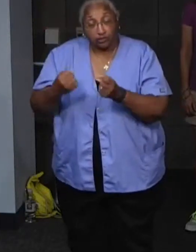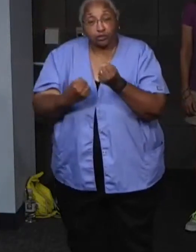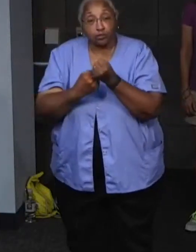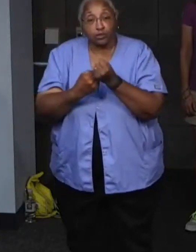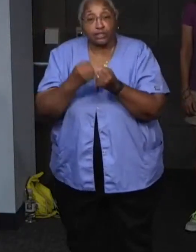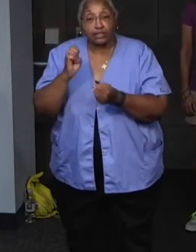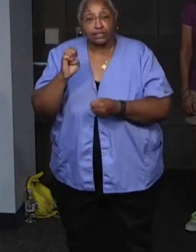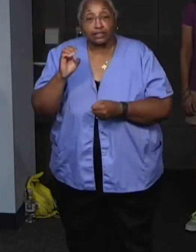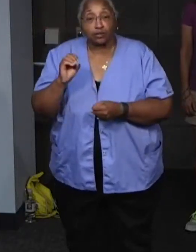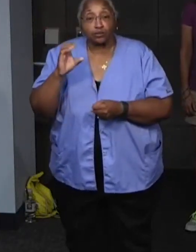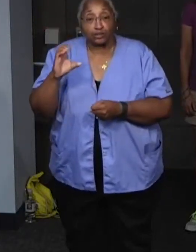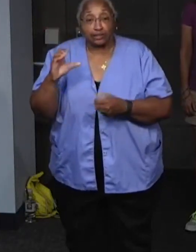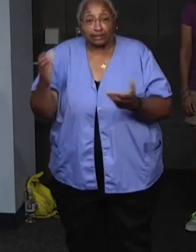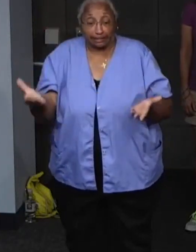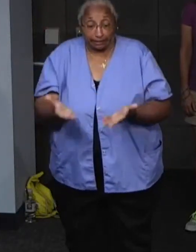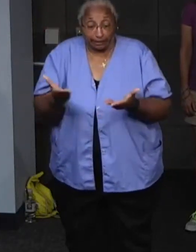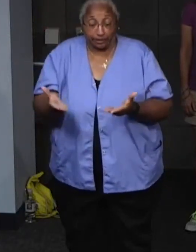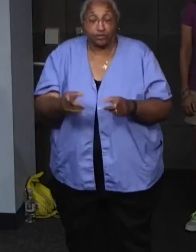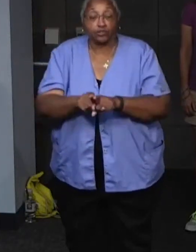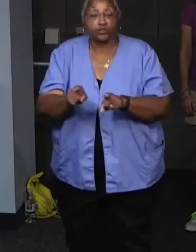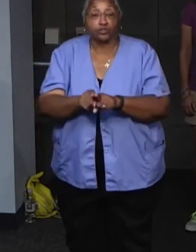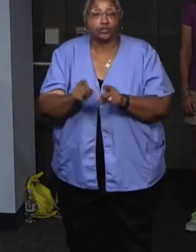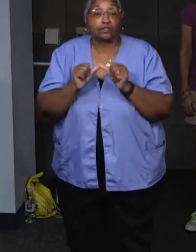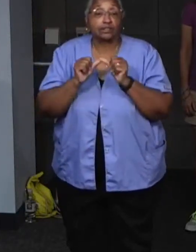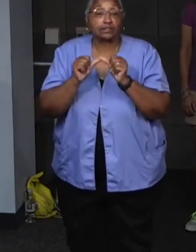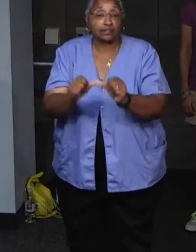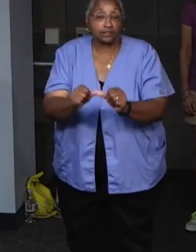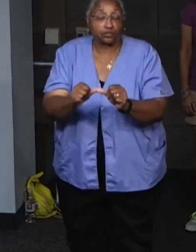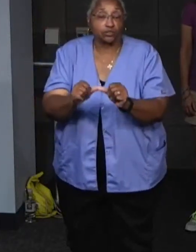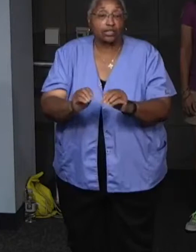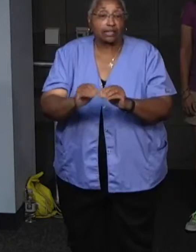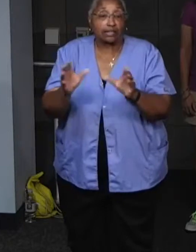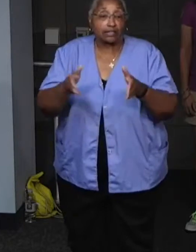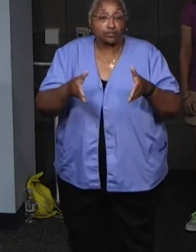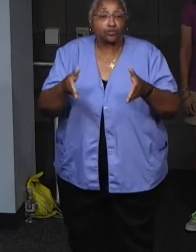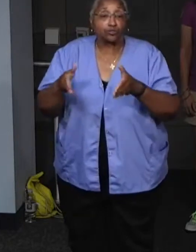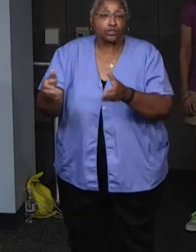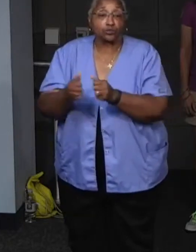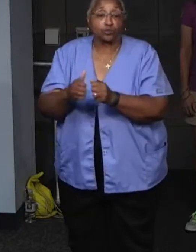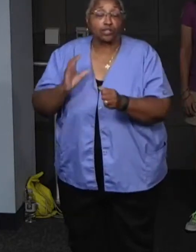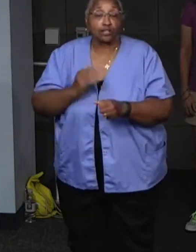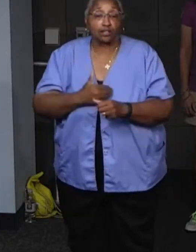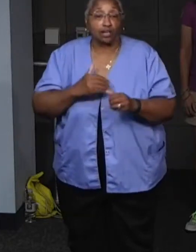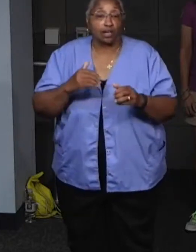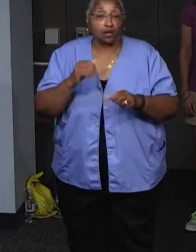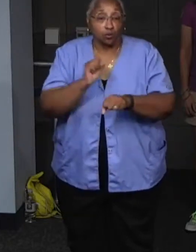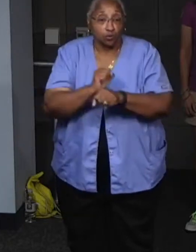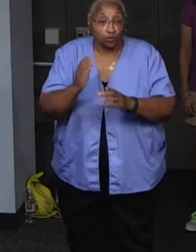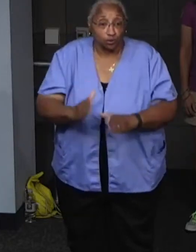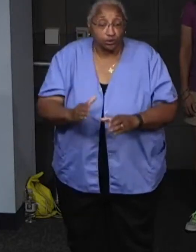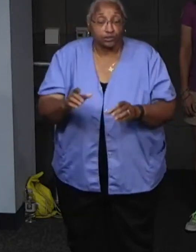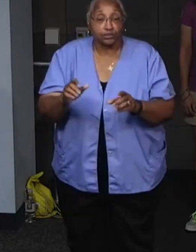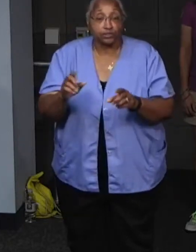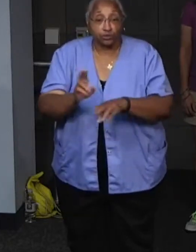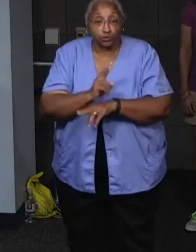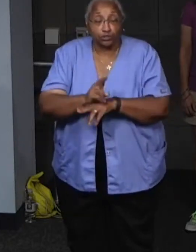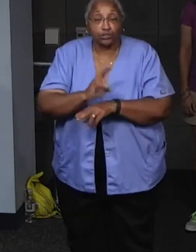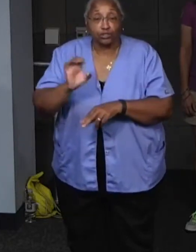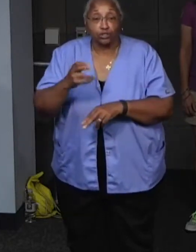at Gretna with continuation of clearing streets with our crews and our chainsaws. We are trying to make sure that